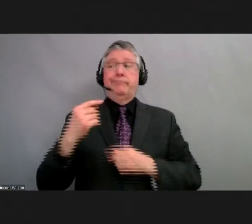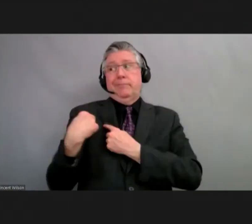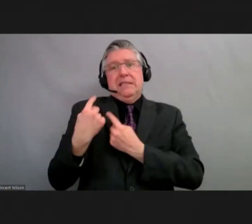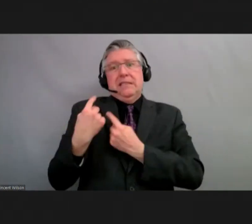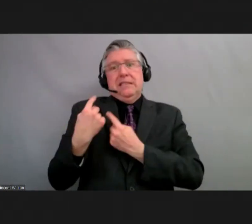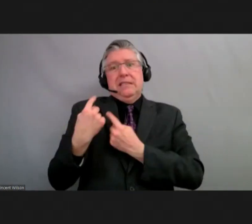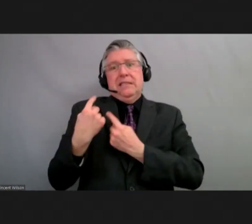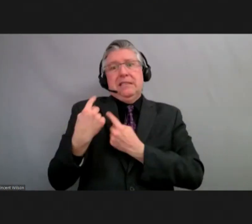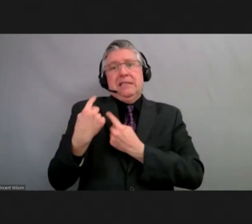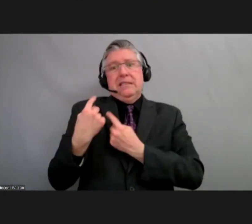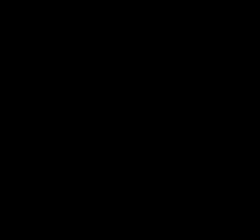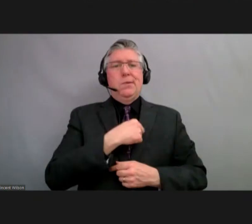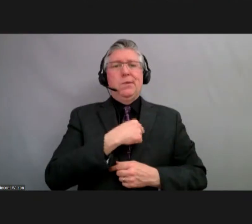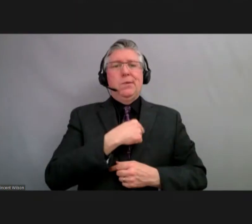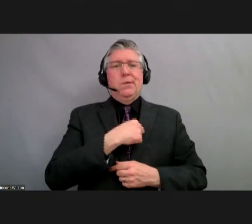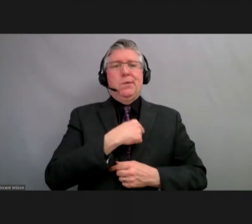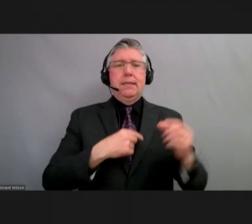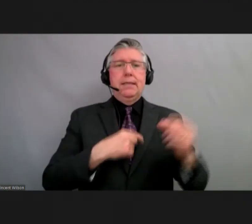another variant has popped